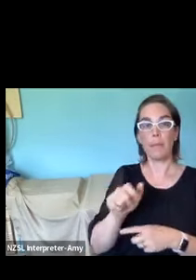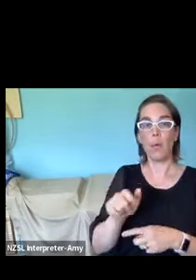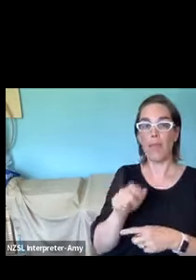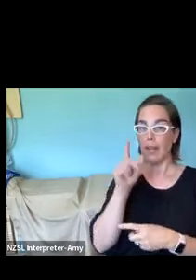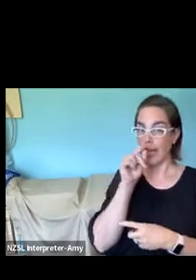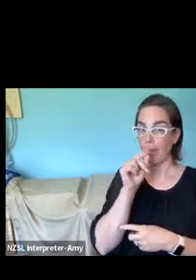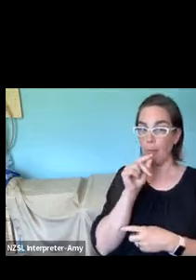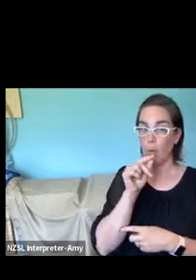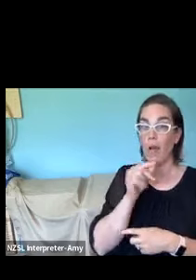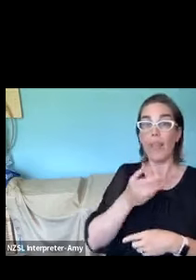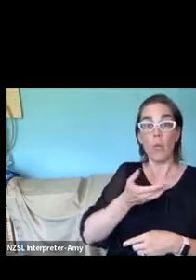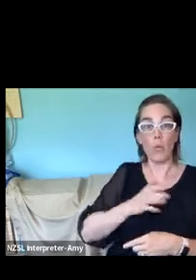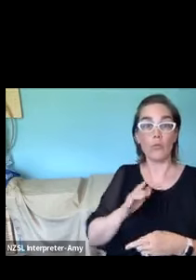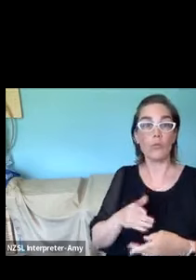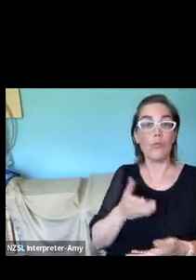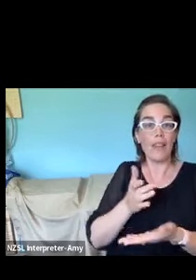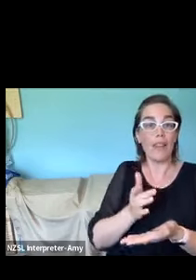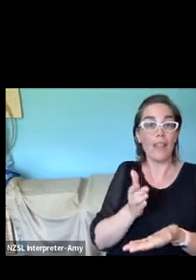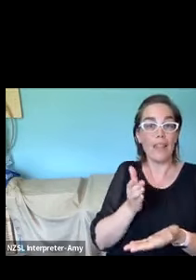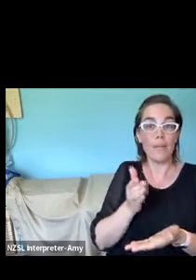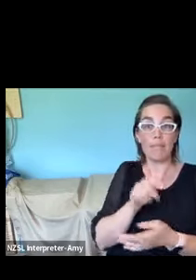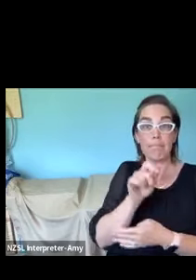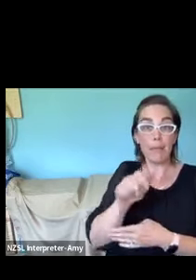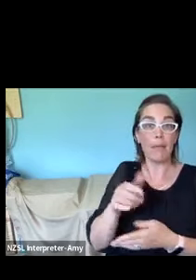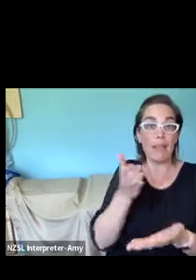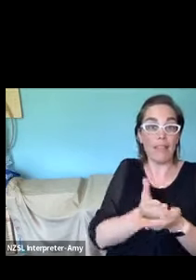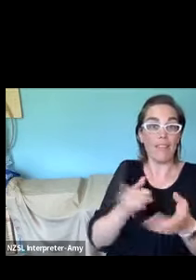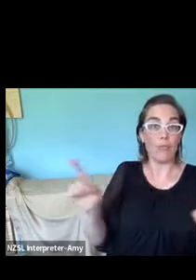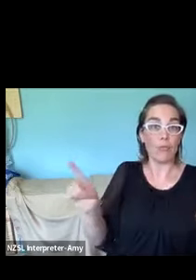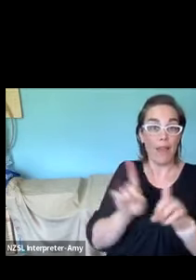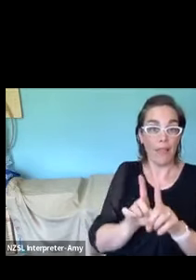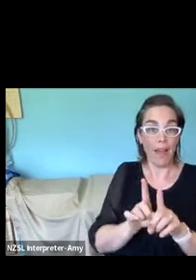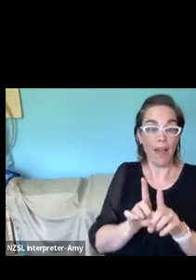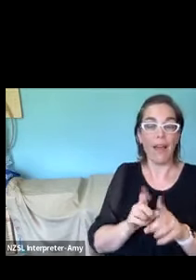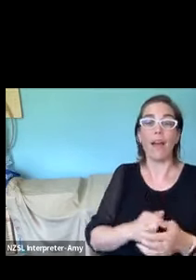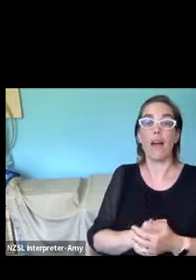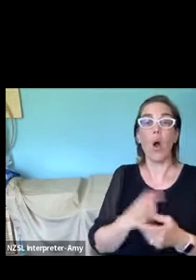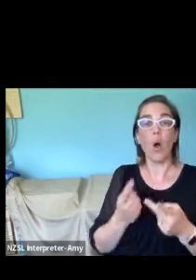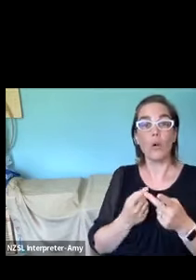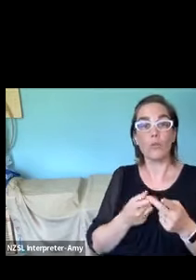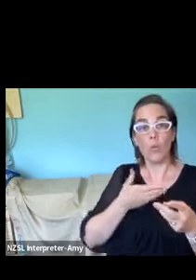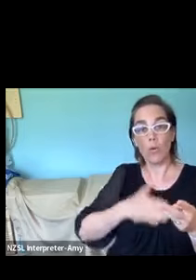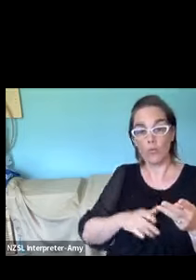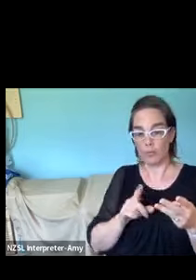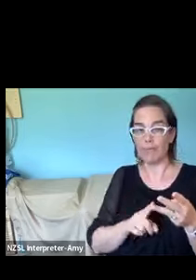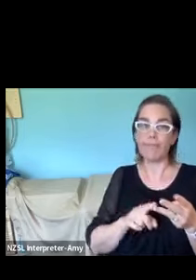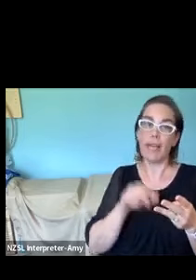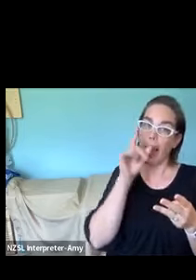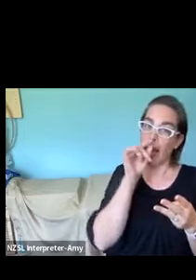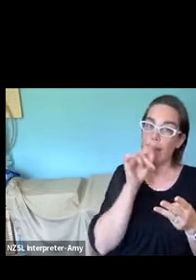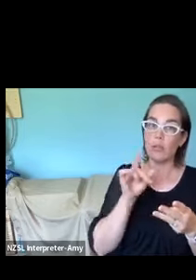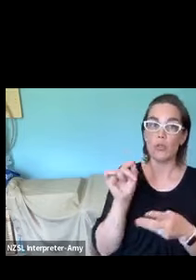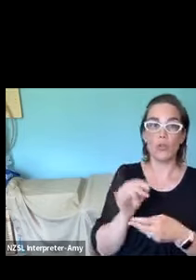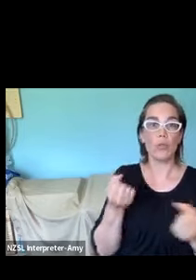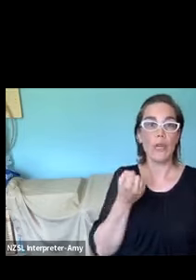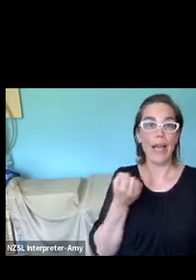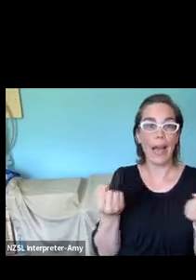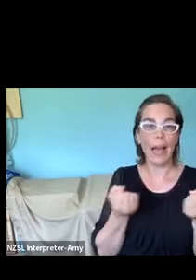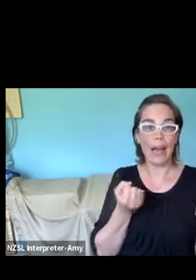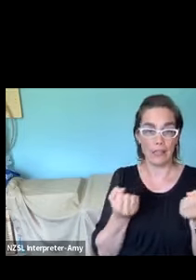live together. And also we would like to be able to use our own cards to do food shopping.